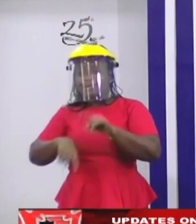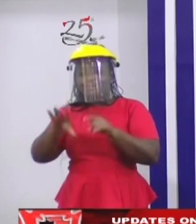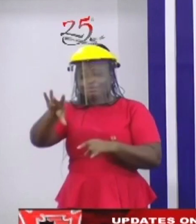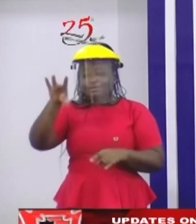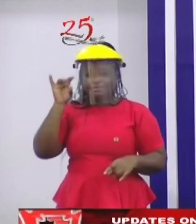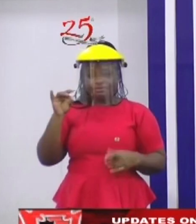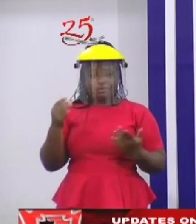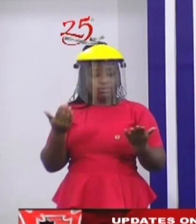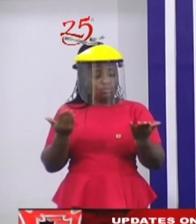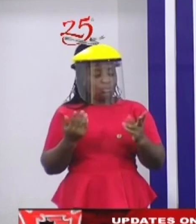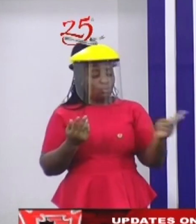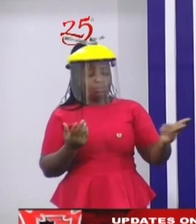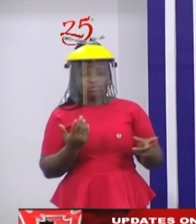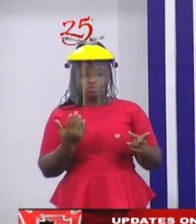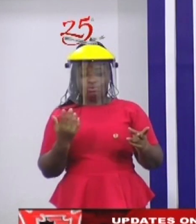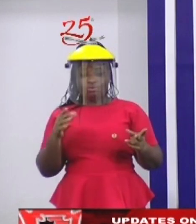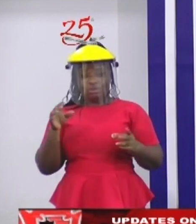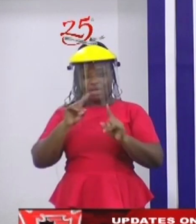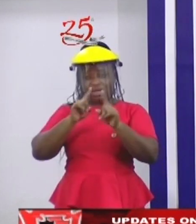a policy point of view, so let me take that one.